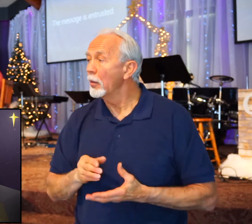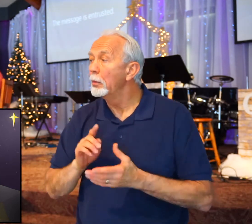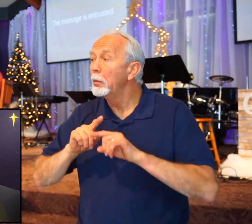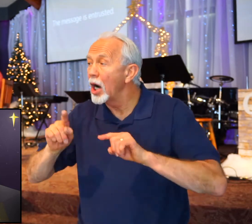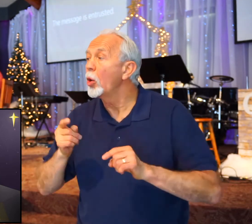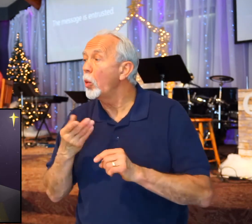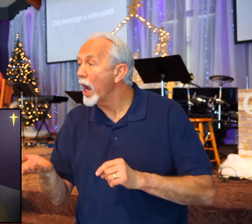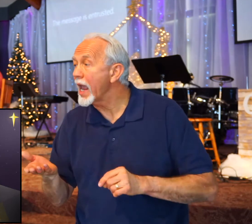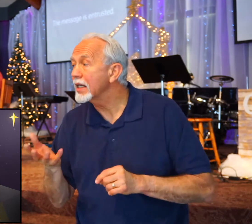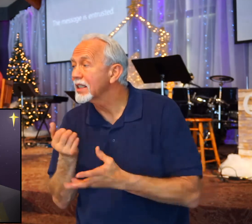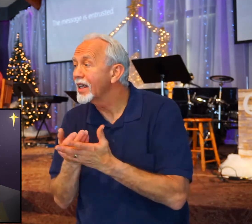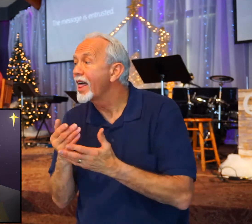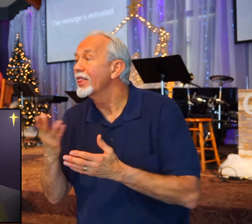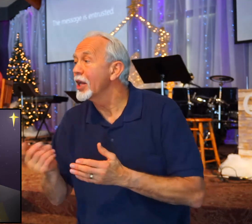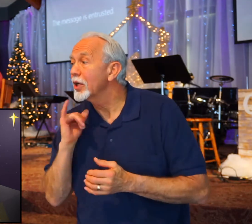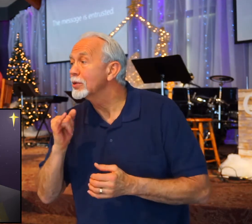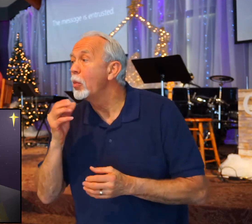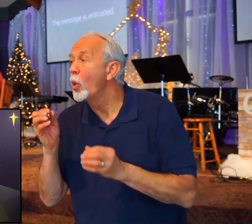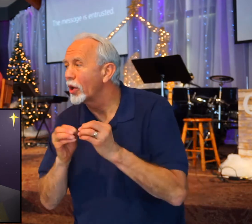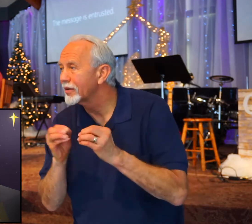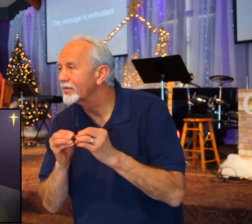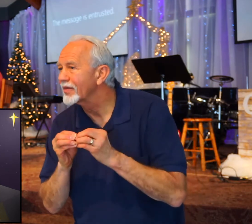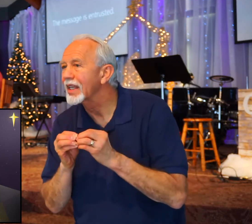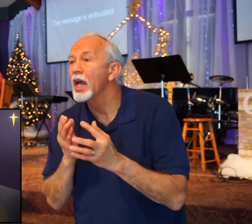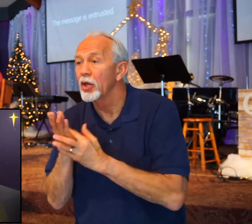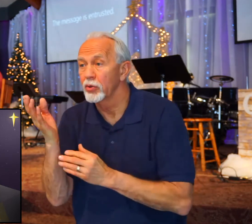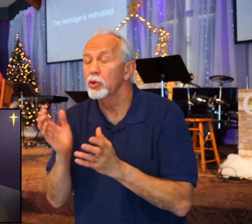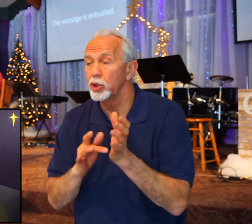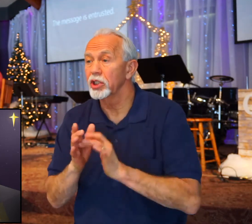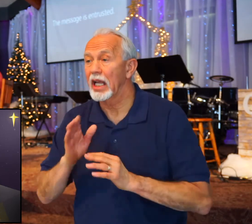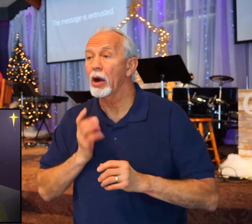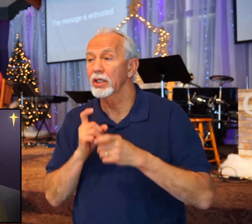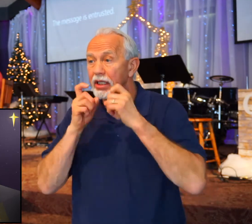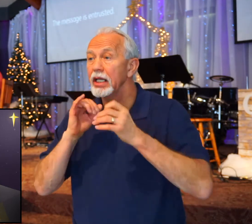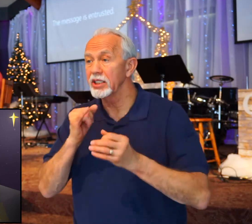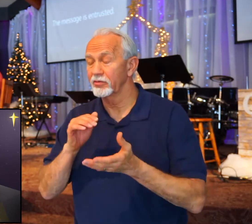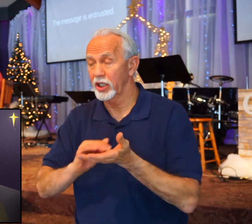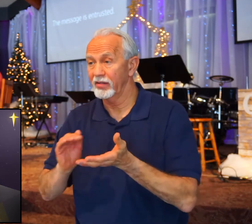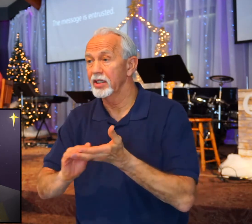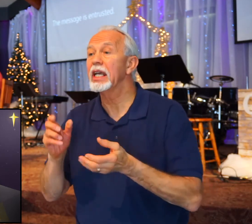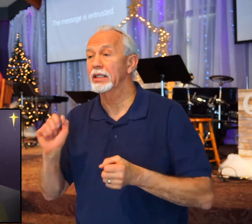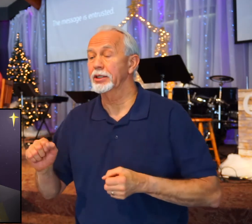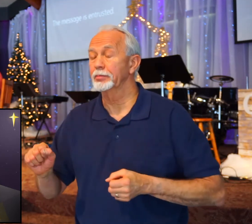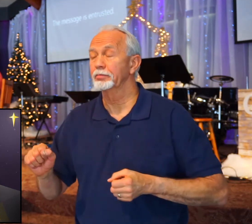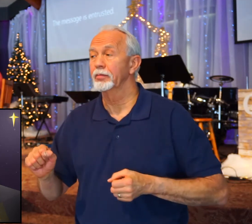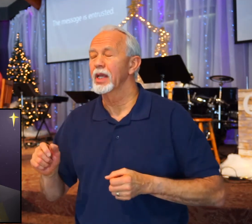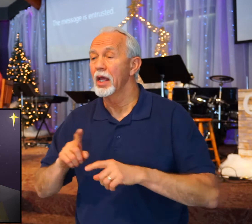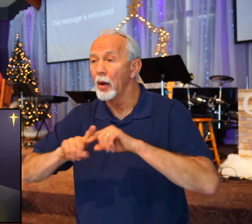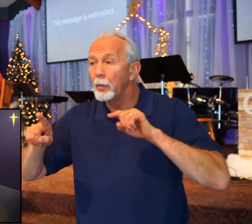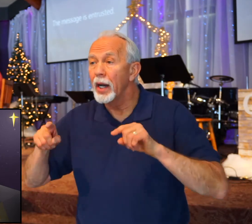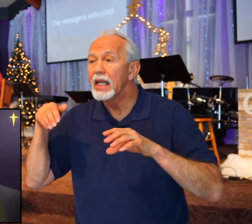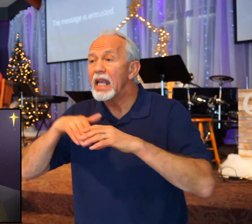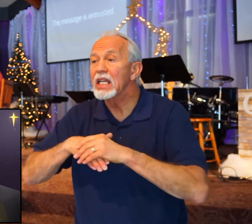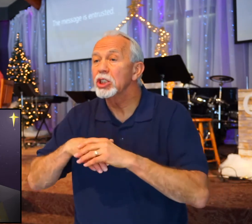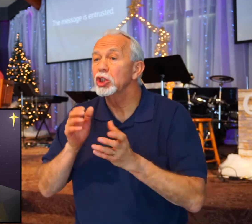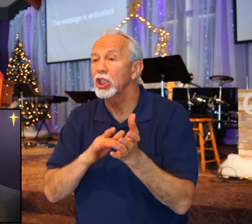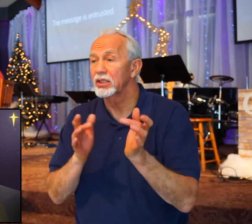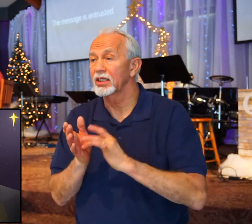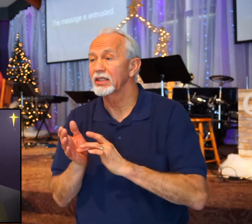wait, there's more. Through Jesus, our sin is forgiven, yes, but in Jesus,